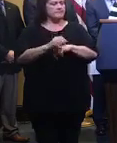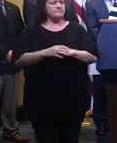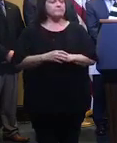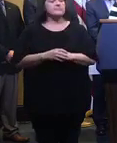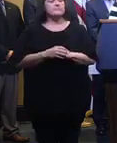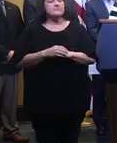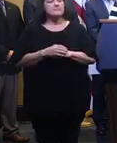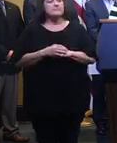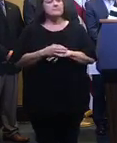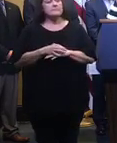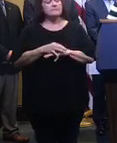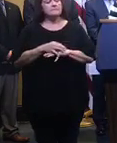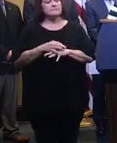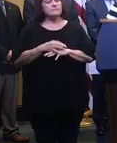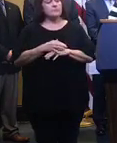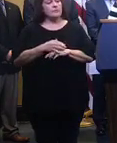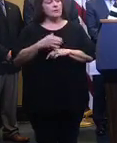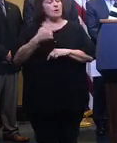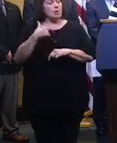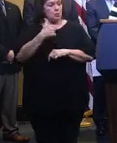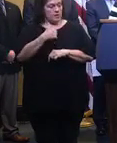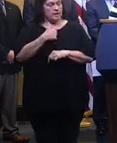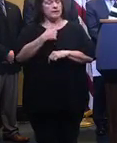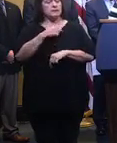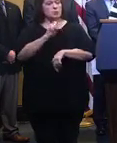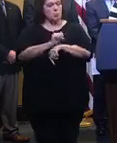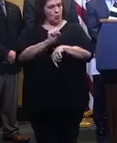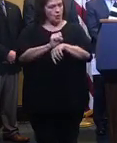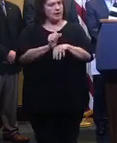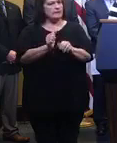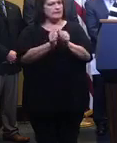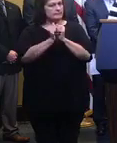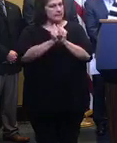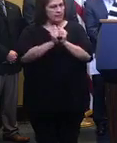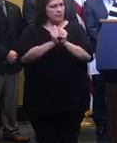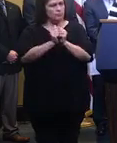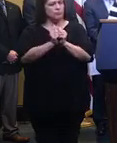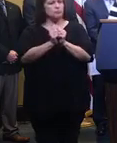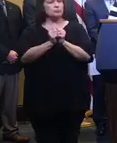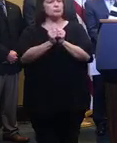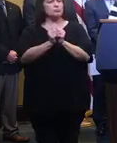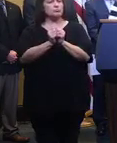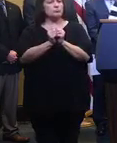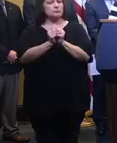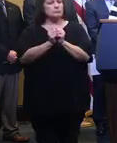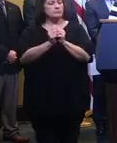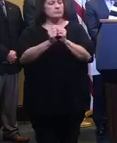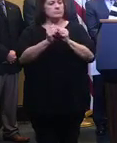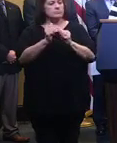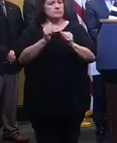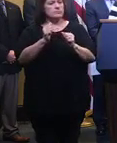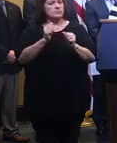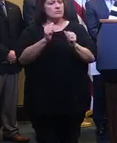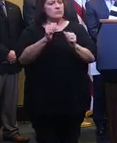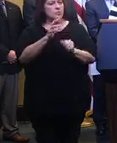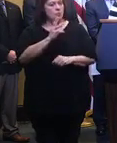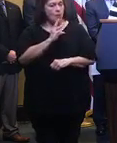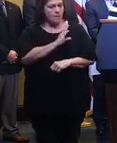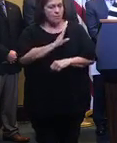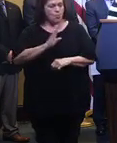as it relates to our Fair Share initiative that really started relative to the Sewerage and